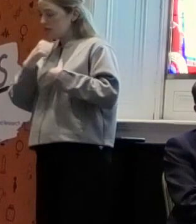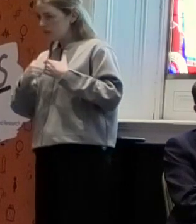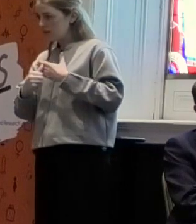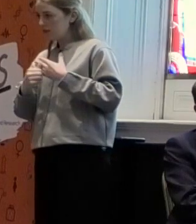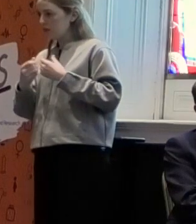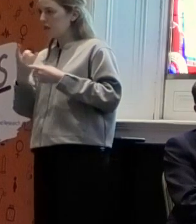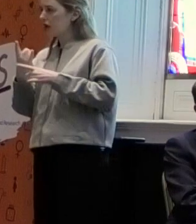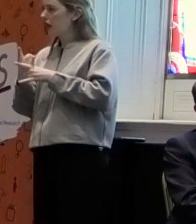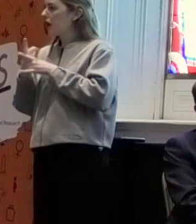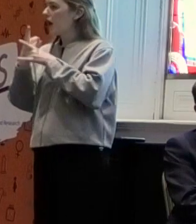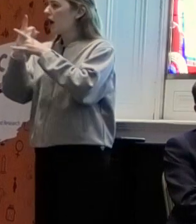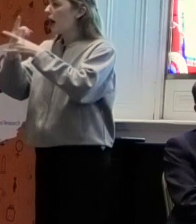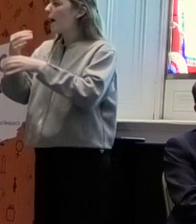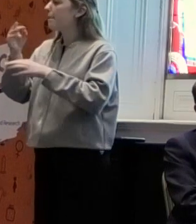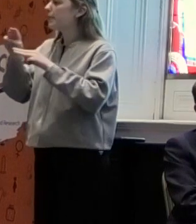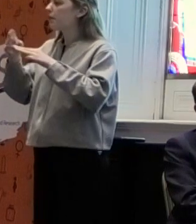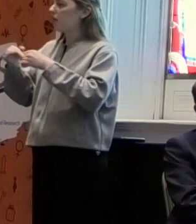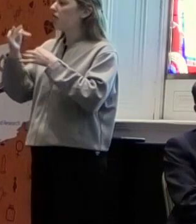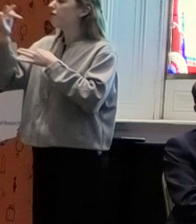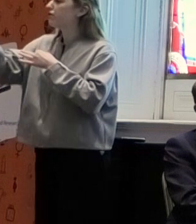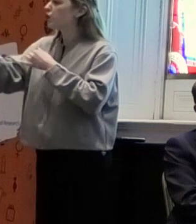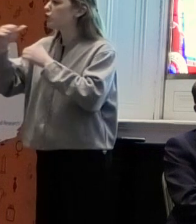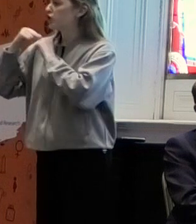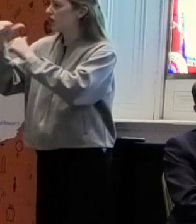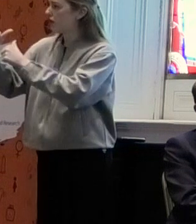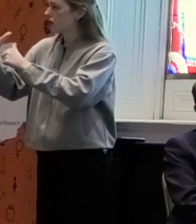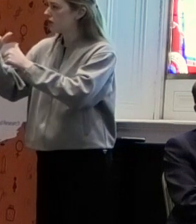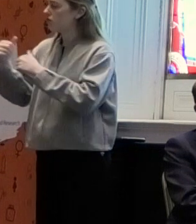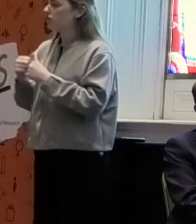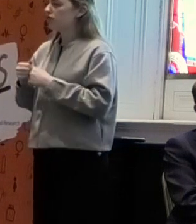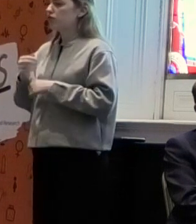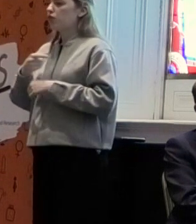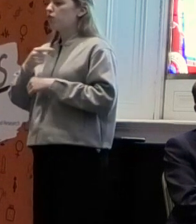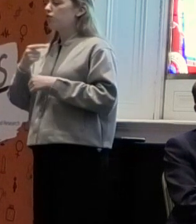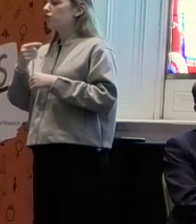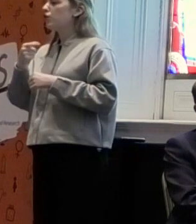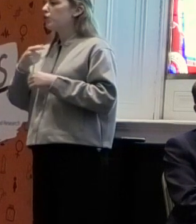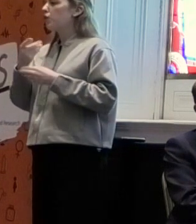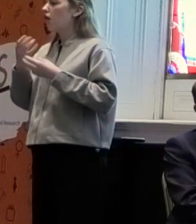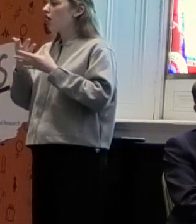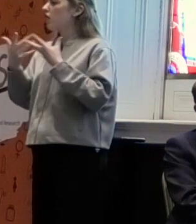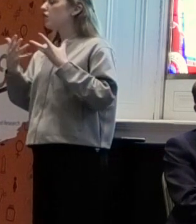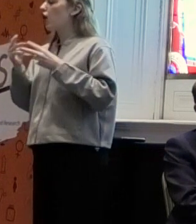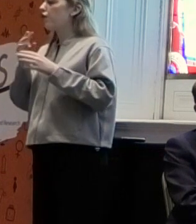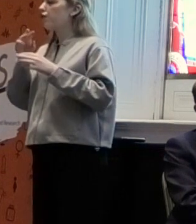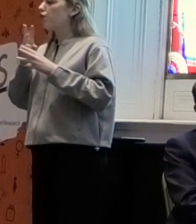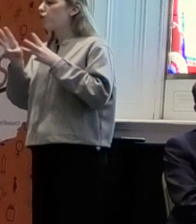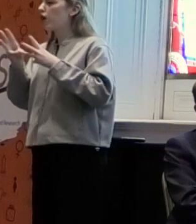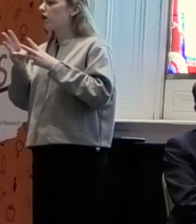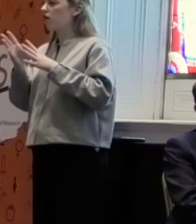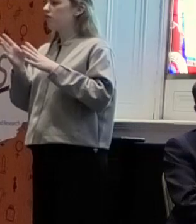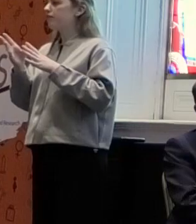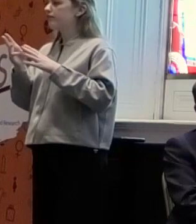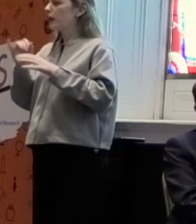can help people into the future, I suppose. I mean, Jennifer, you do a lot of work on medication in pregnancy, things like aspirin,